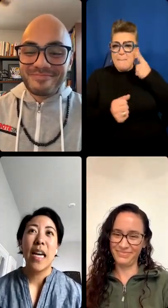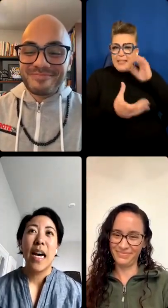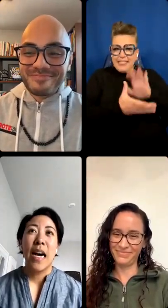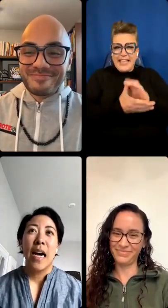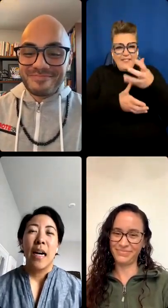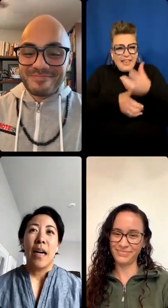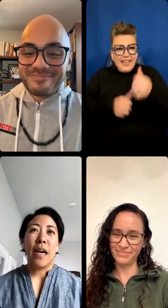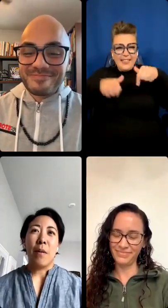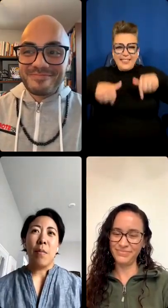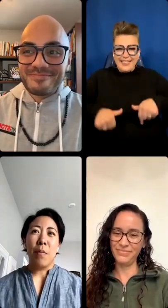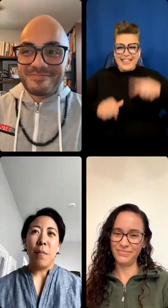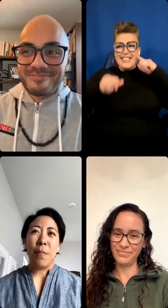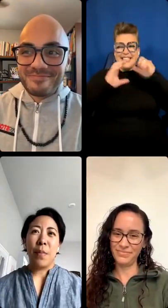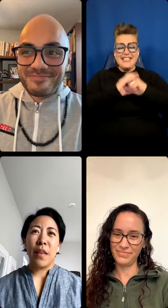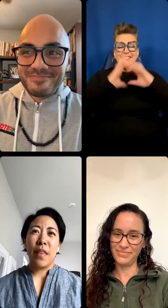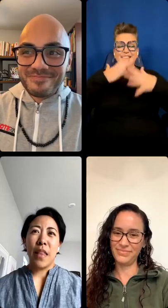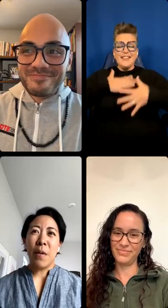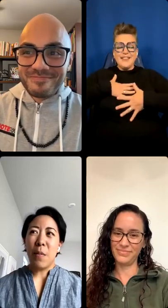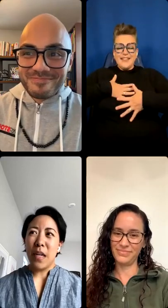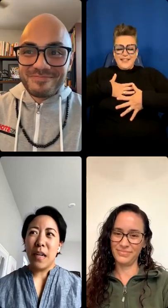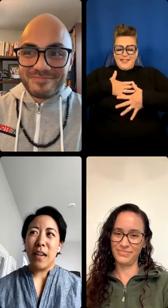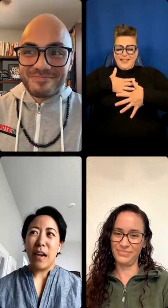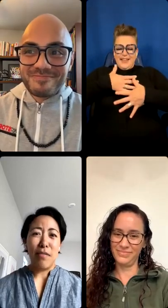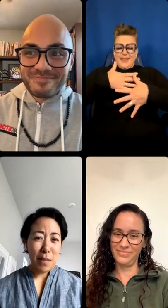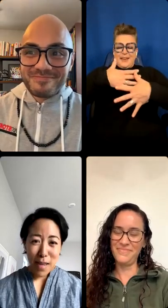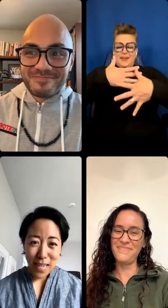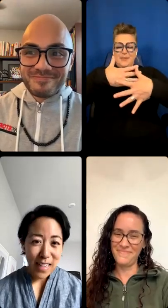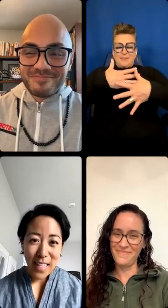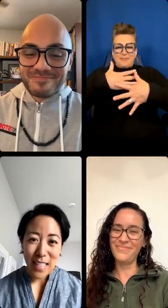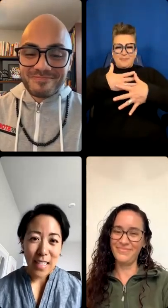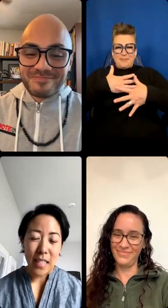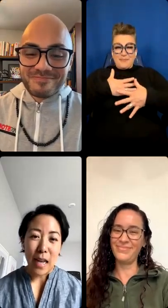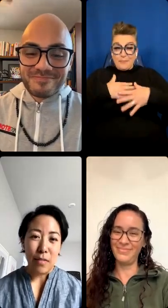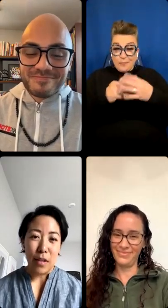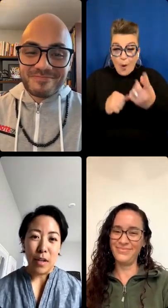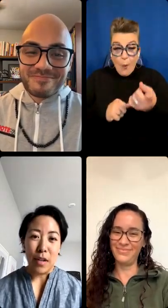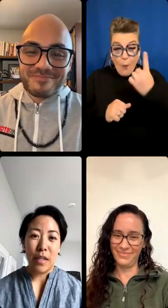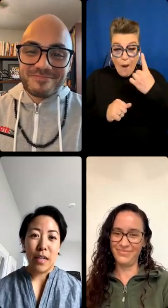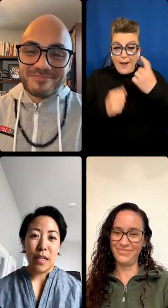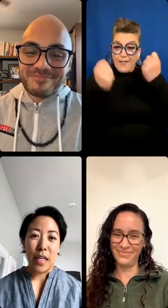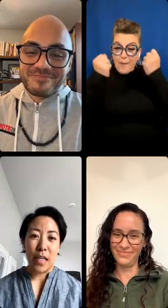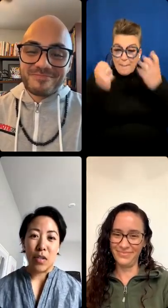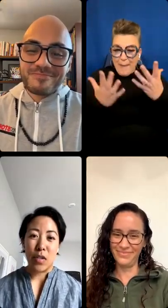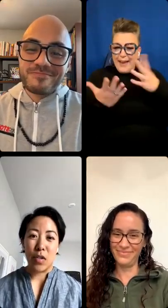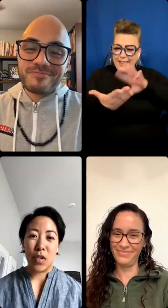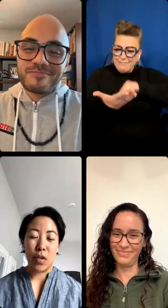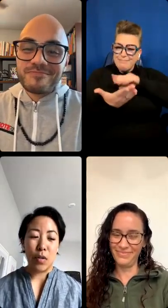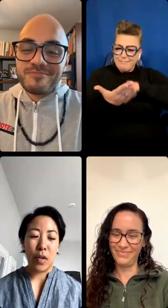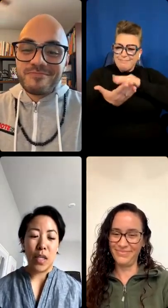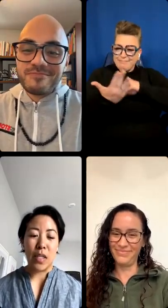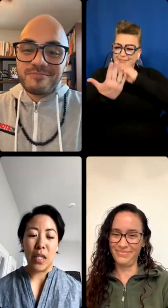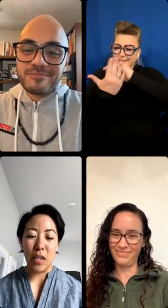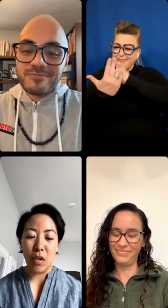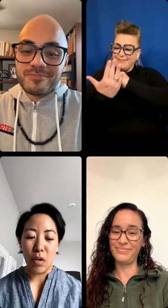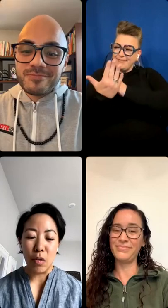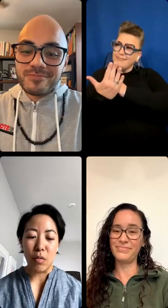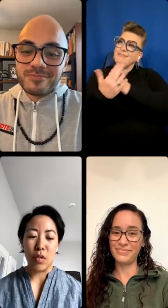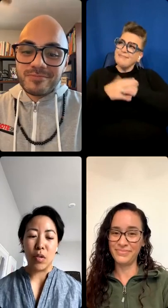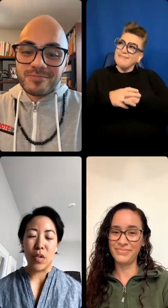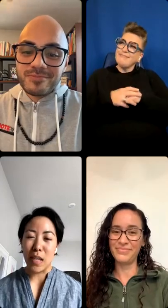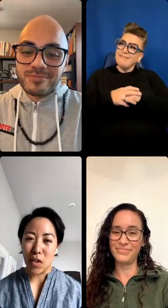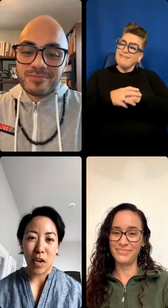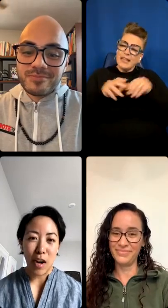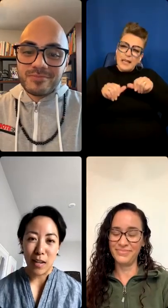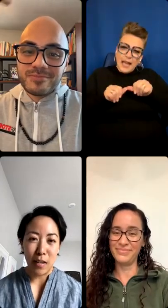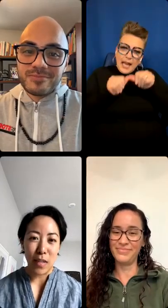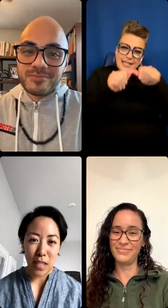vision. I think one of the many lessons I've learned is to continue